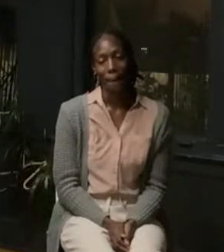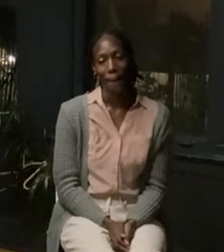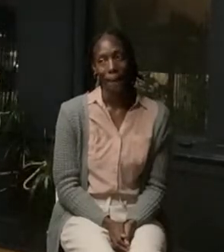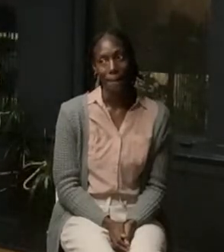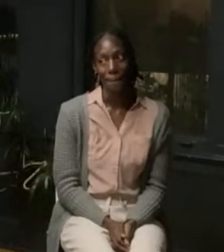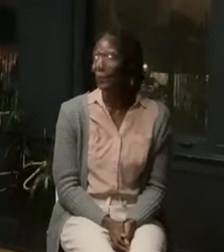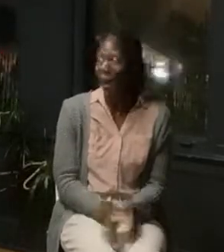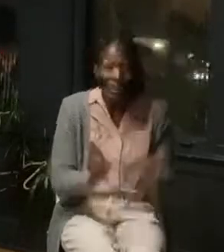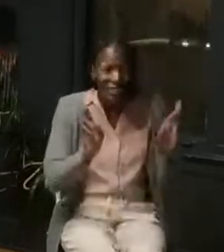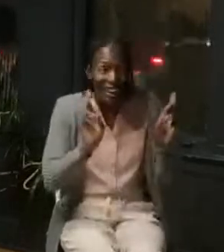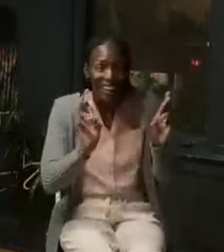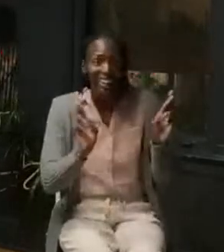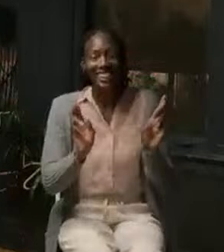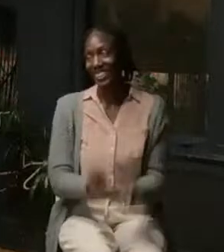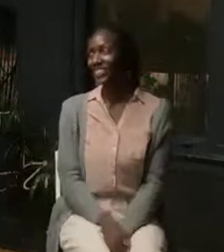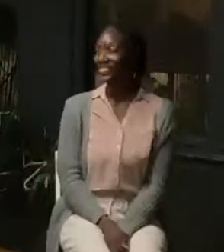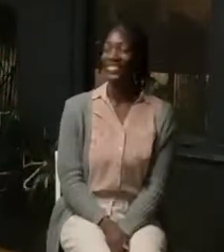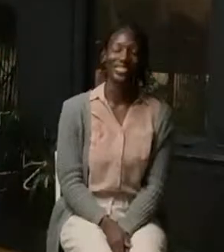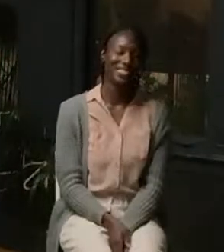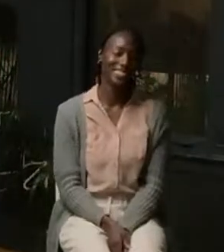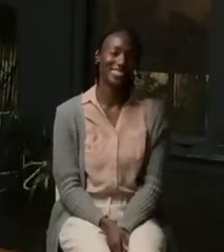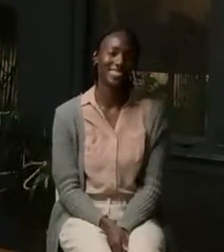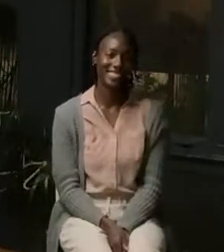Are you ready?